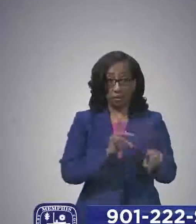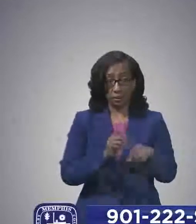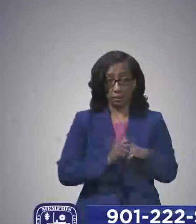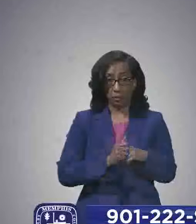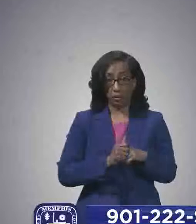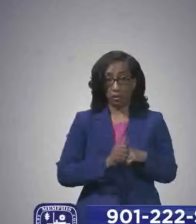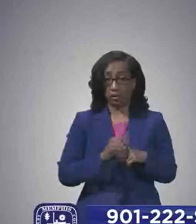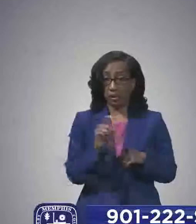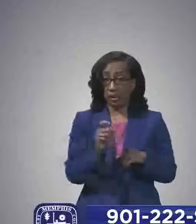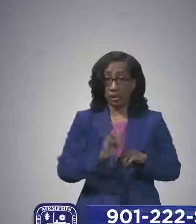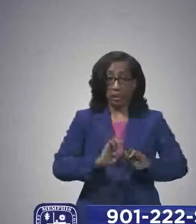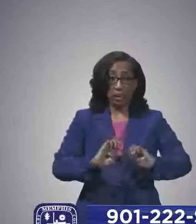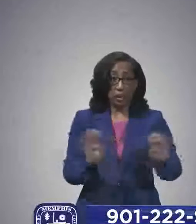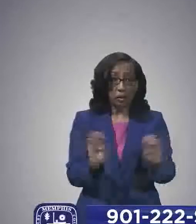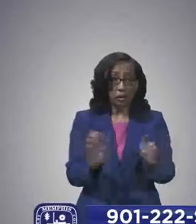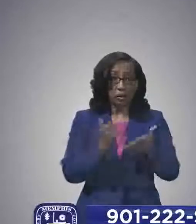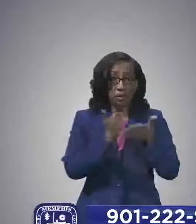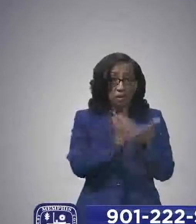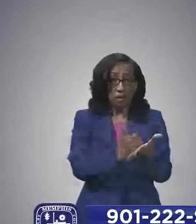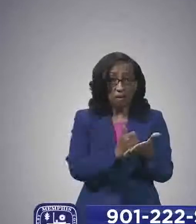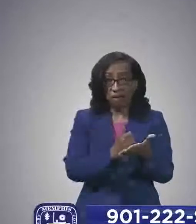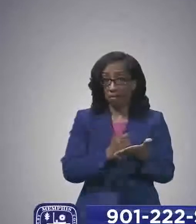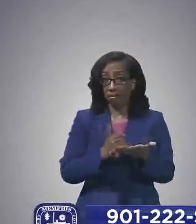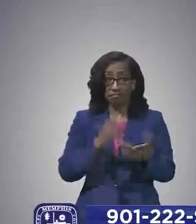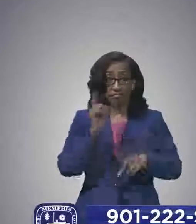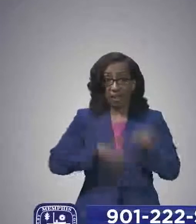needing emergency care.